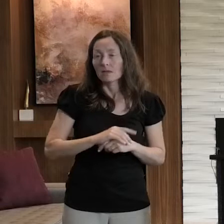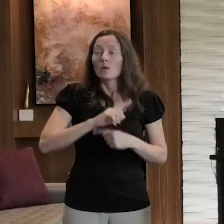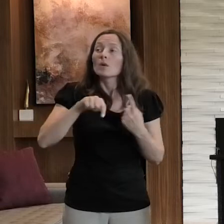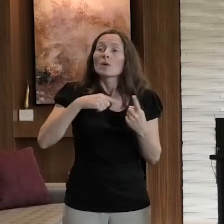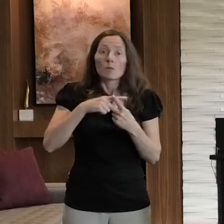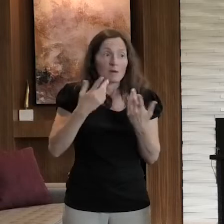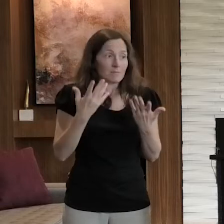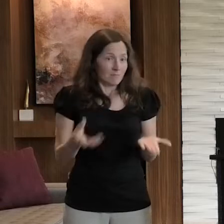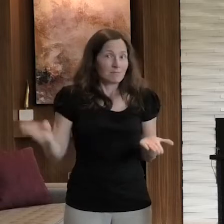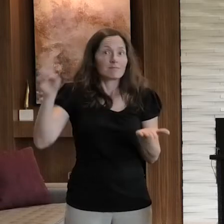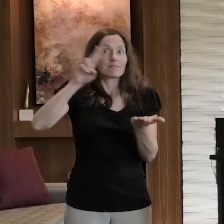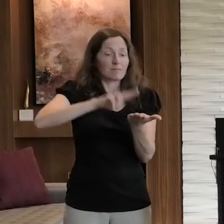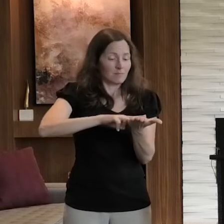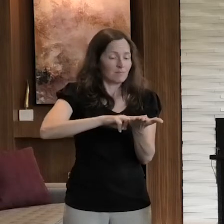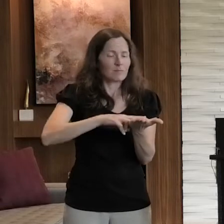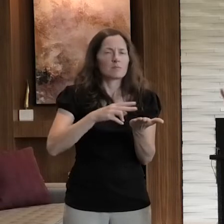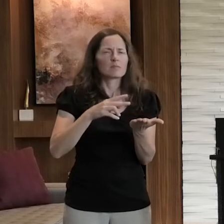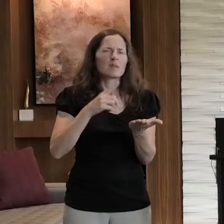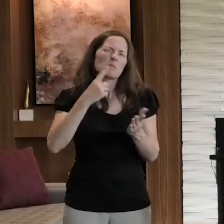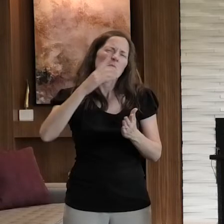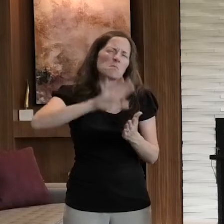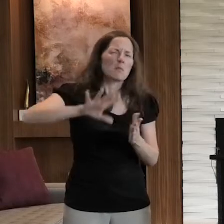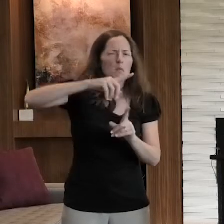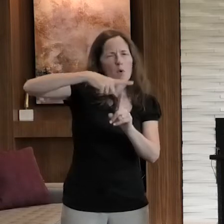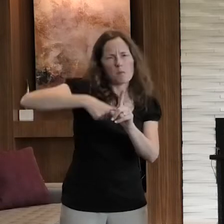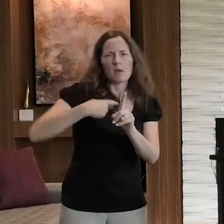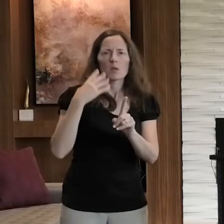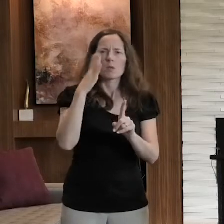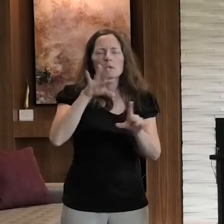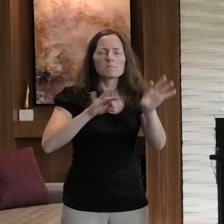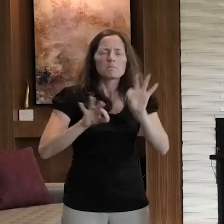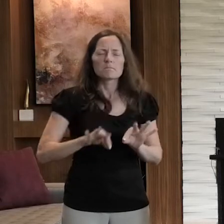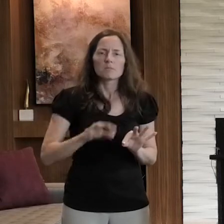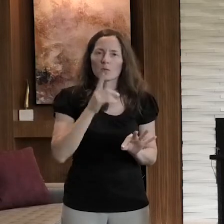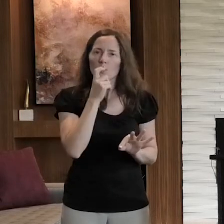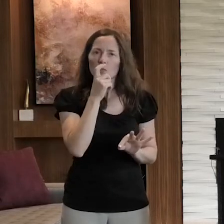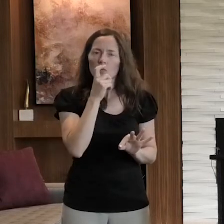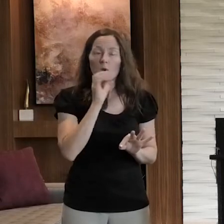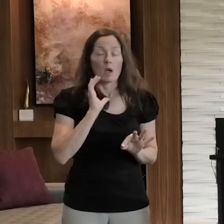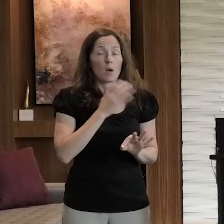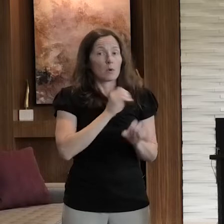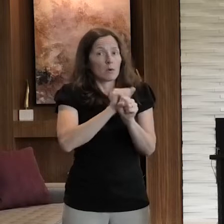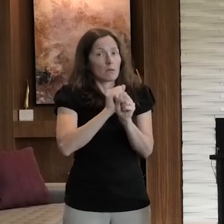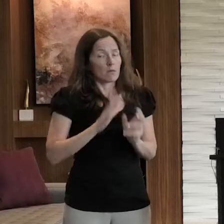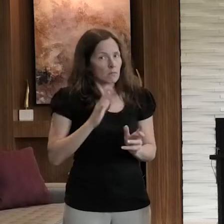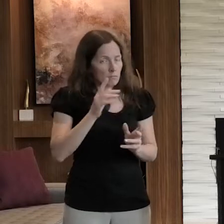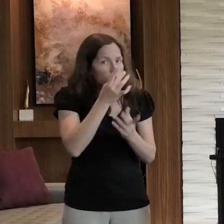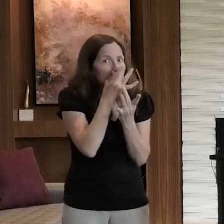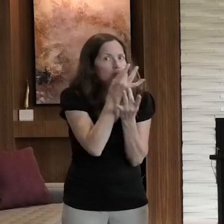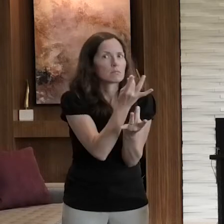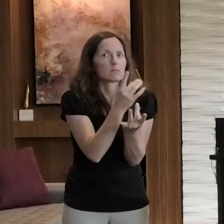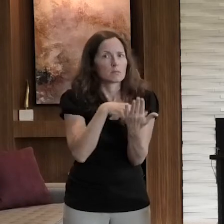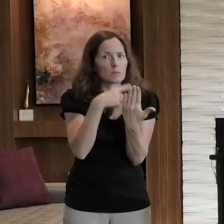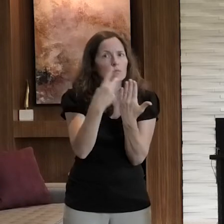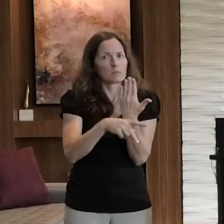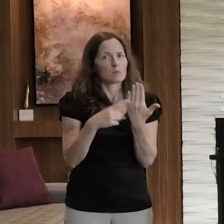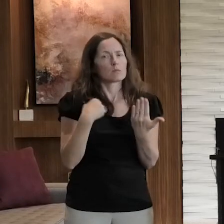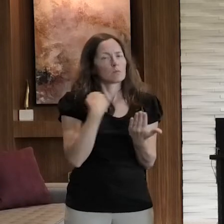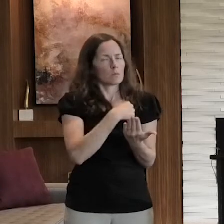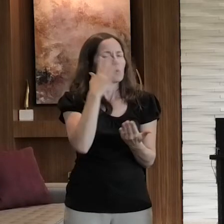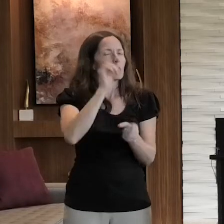final applicants in about a month. And we've had great support from our employees. They're very interested in this program already, and we're going to work hard with them to